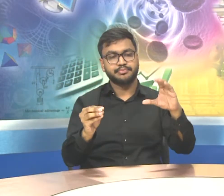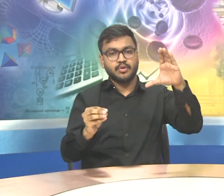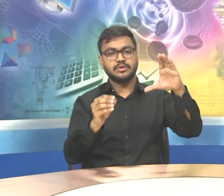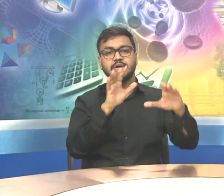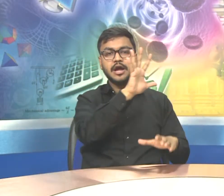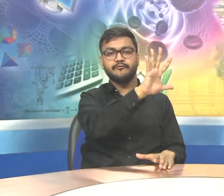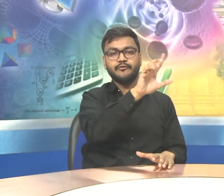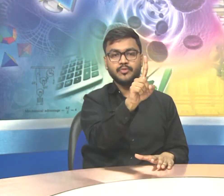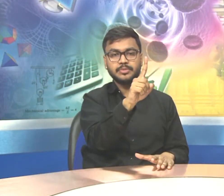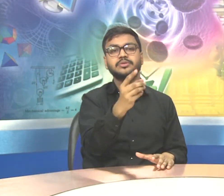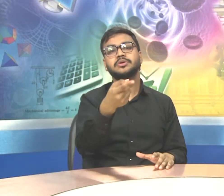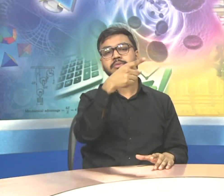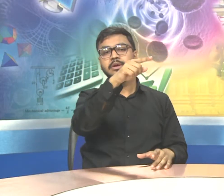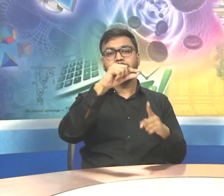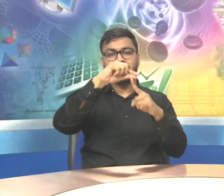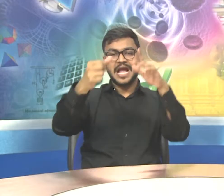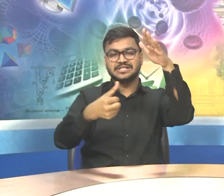than 50%.